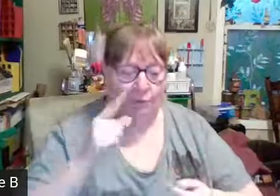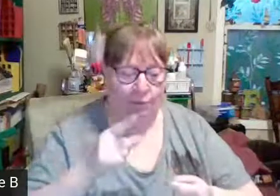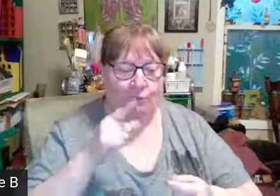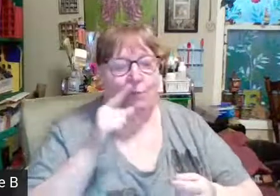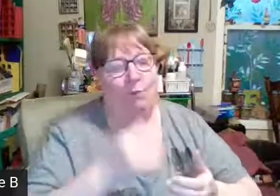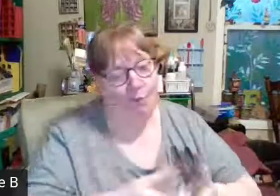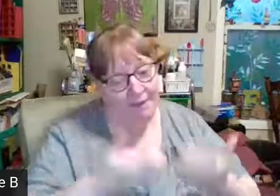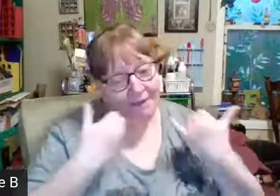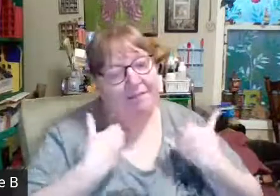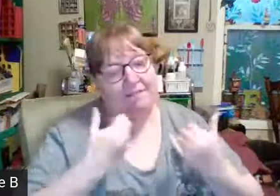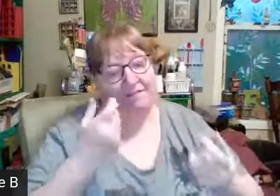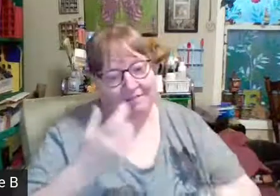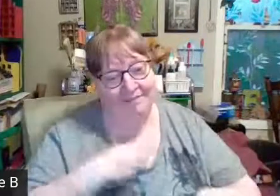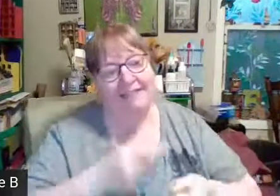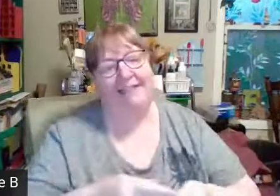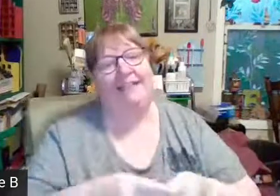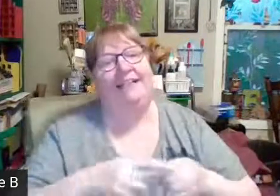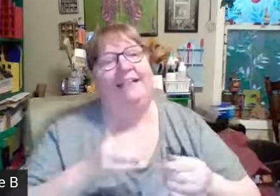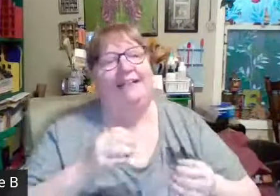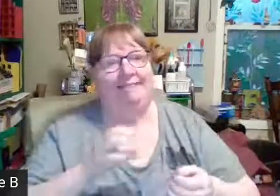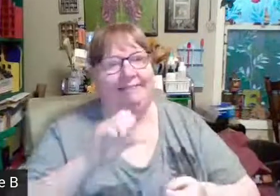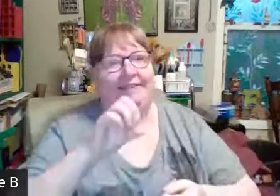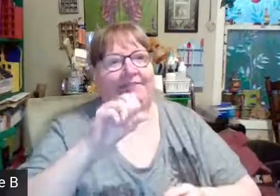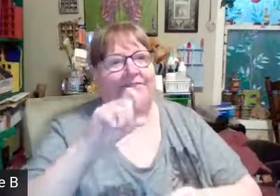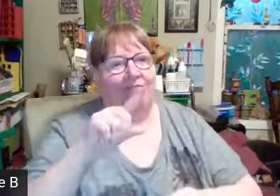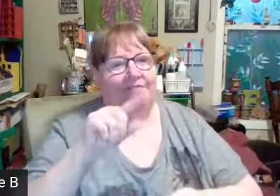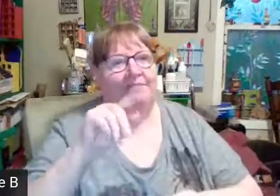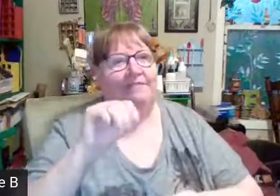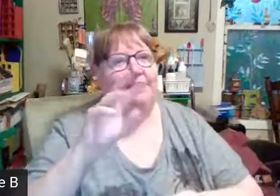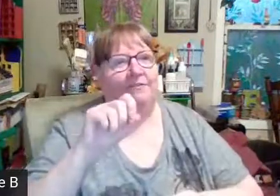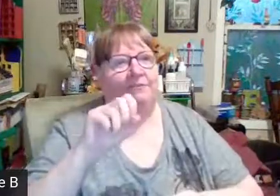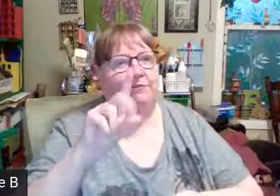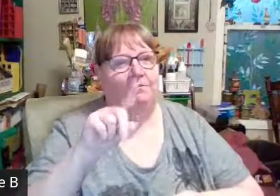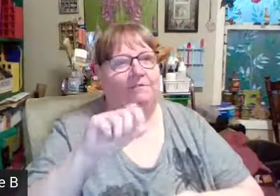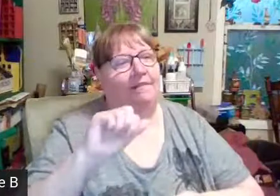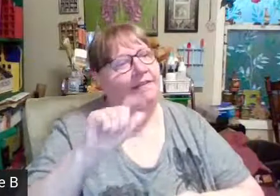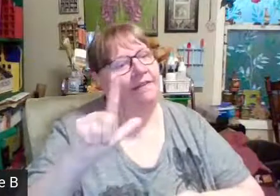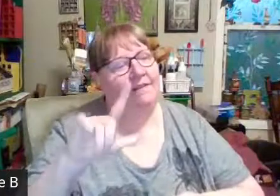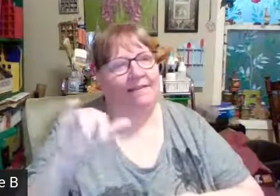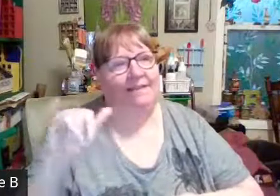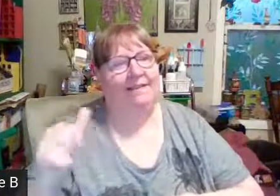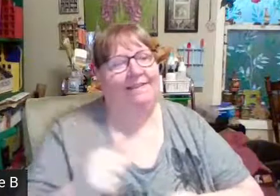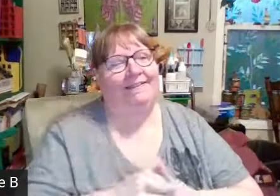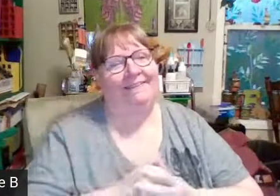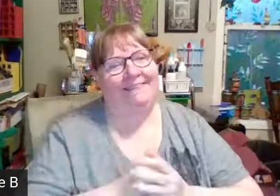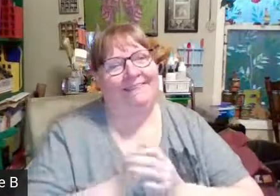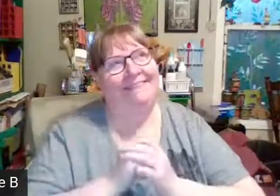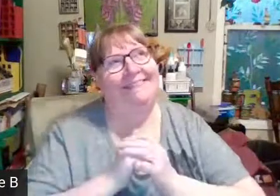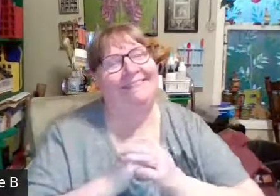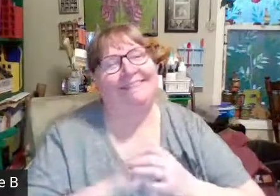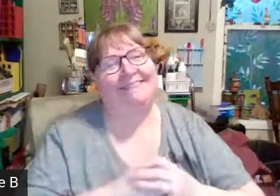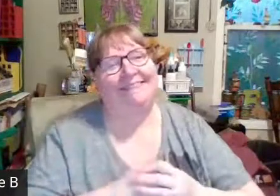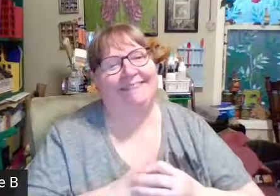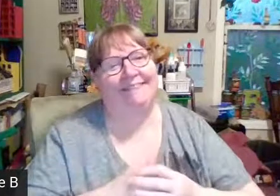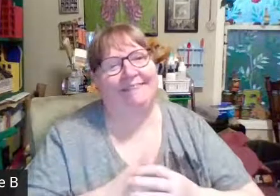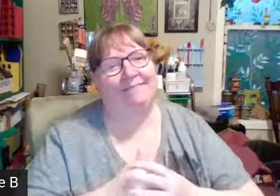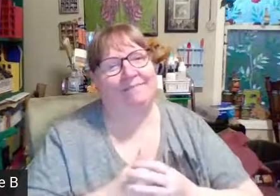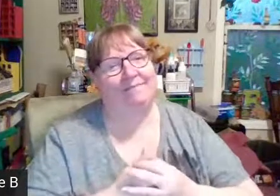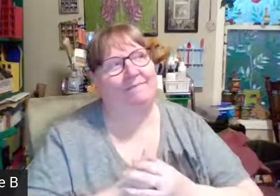time balancing and juggling to make sure it's fair among all hardest, the squeaky ones and the oily ones. We make